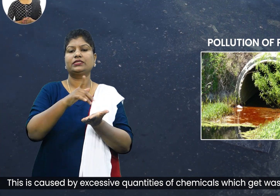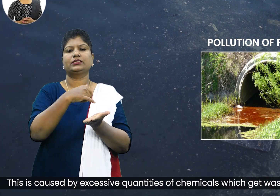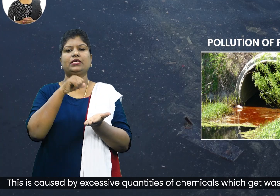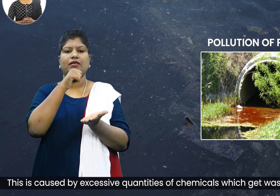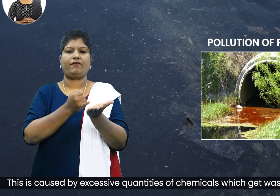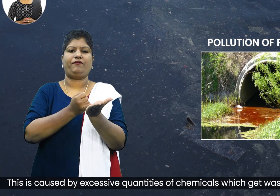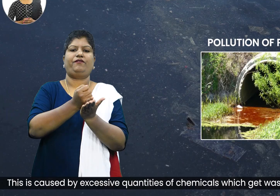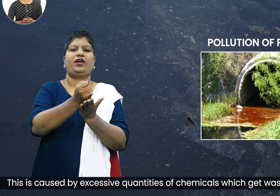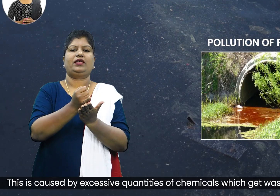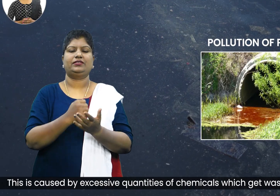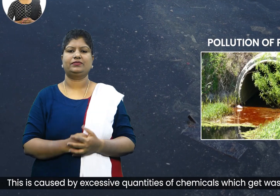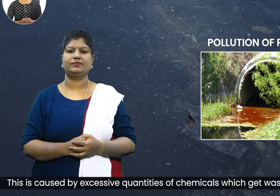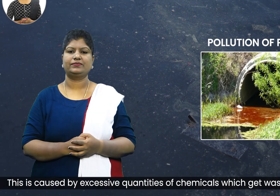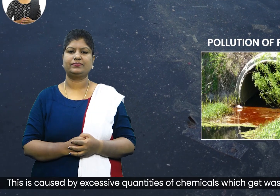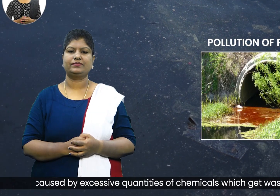fields.